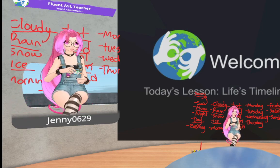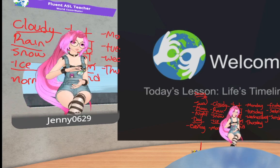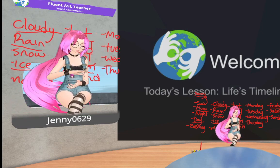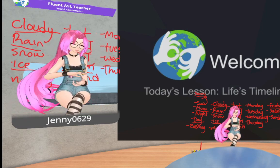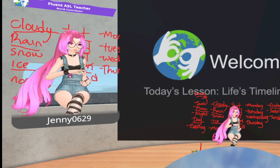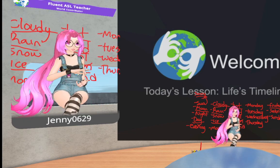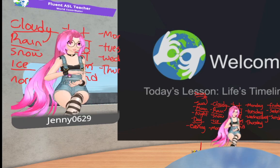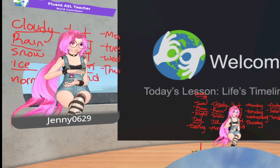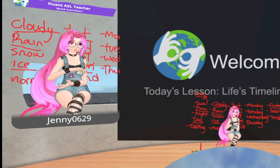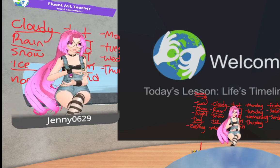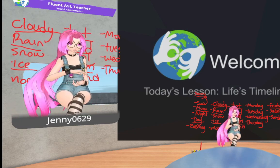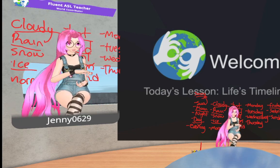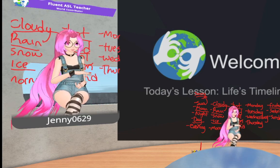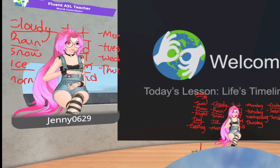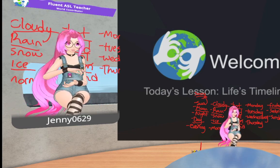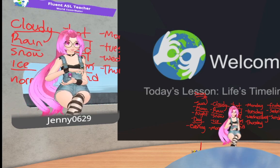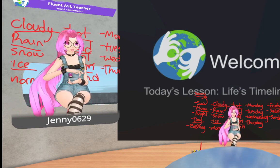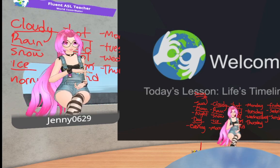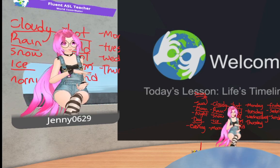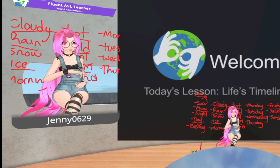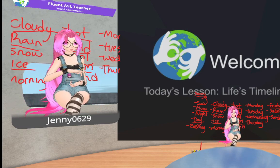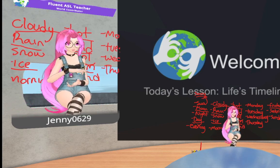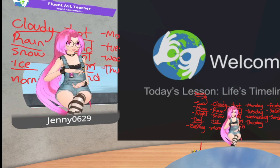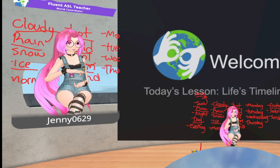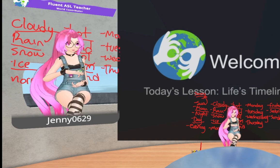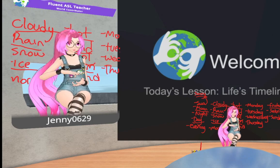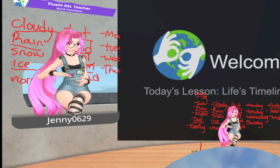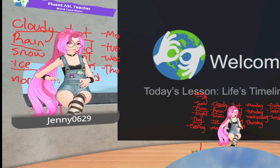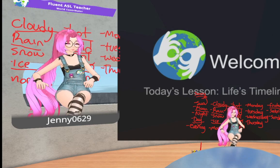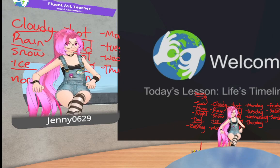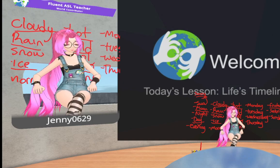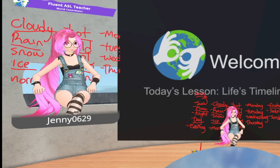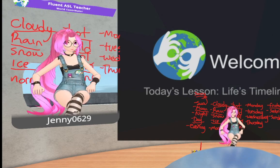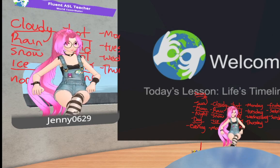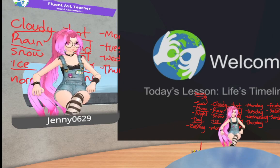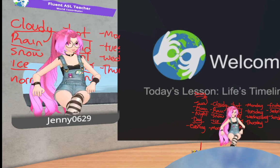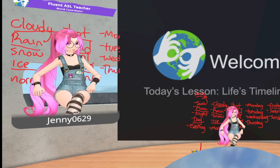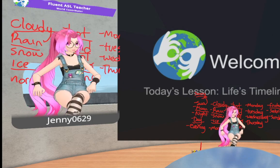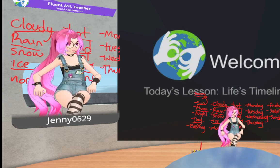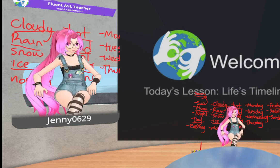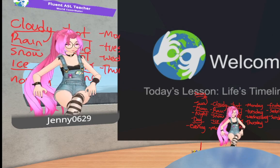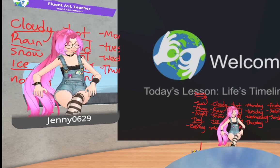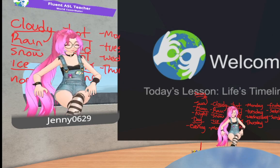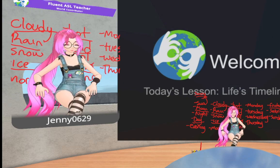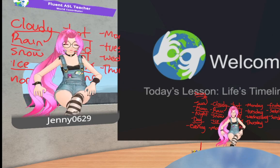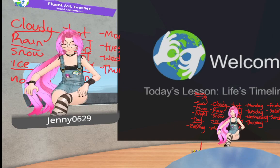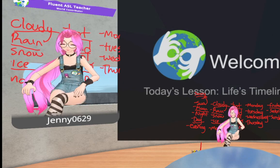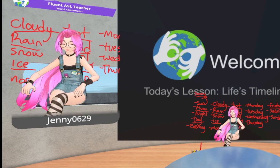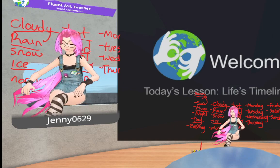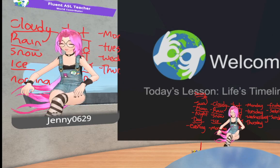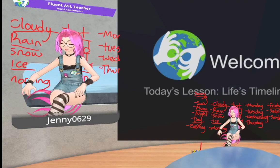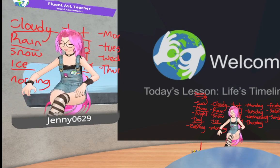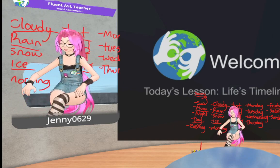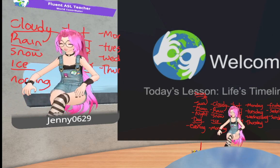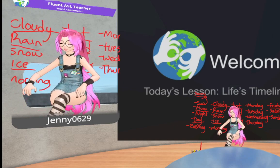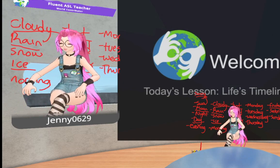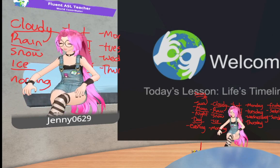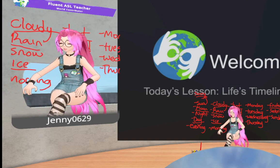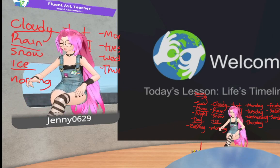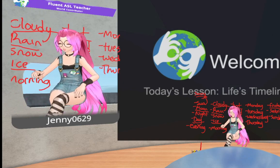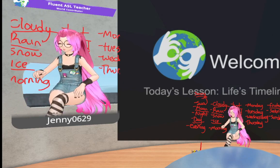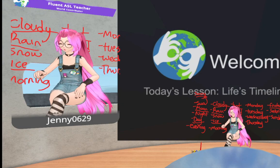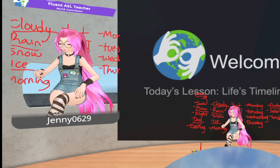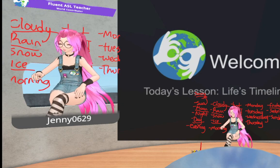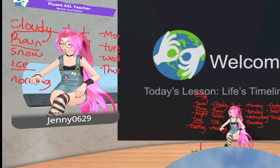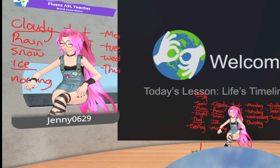fog really quickly, but also it's correct to say cloud down low. Yeah. Good question. I love fog. I think it's